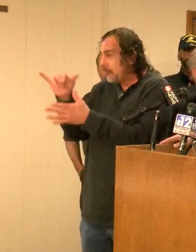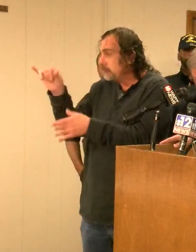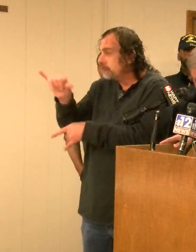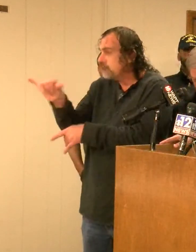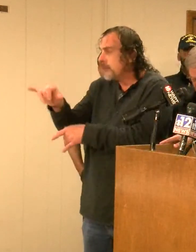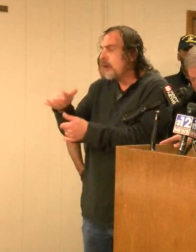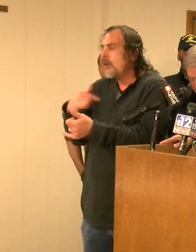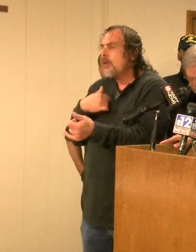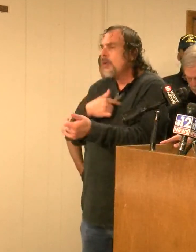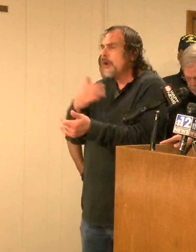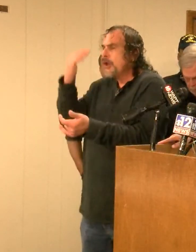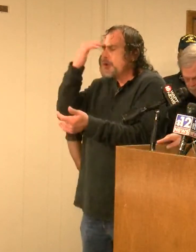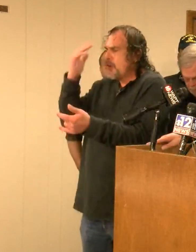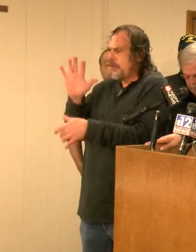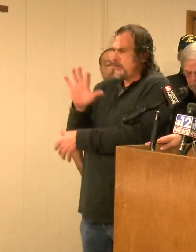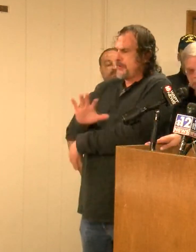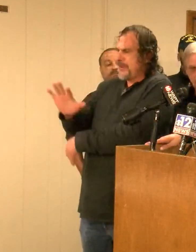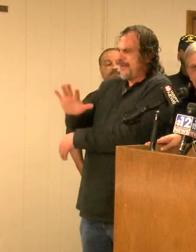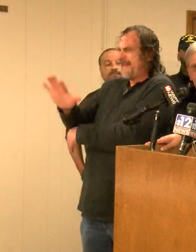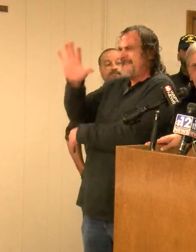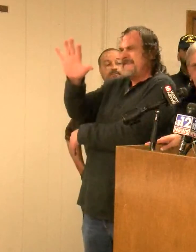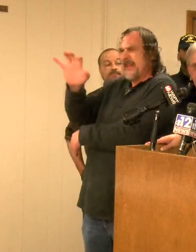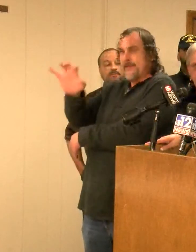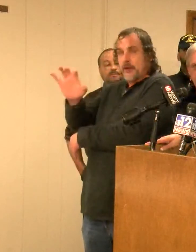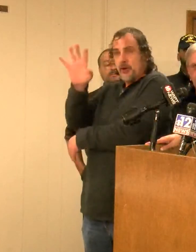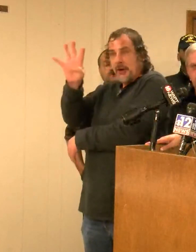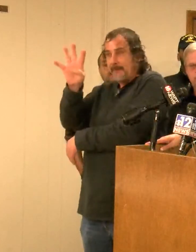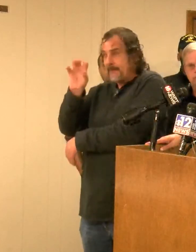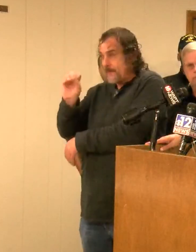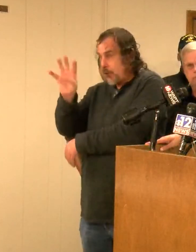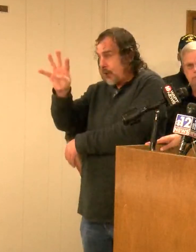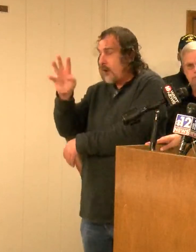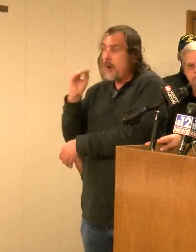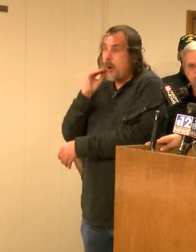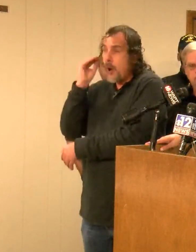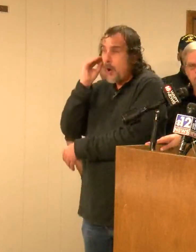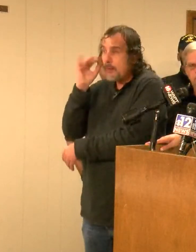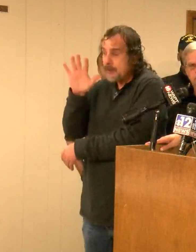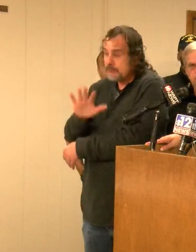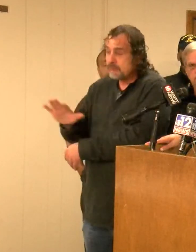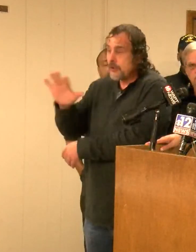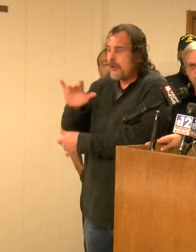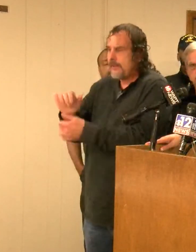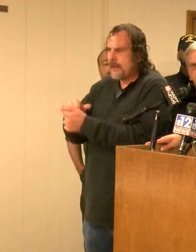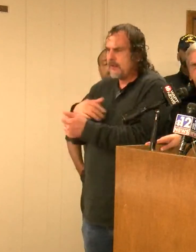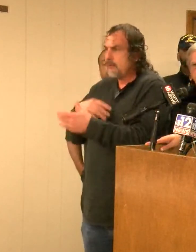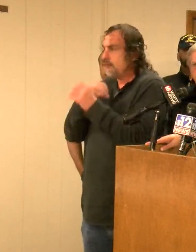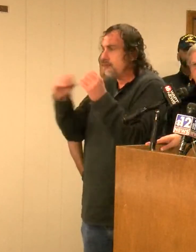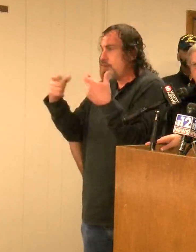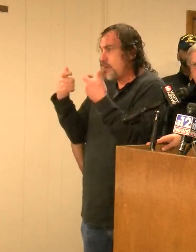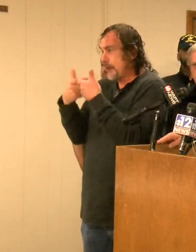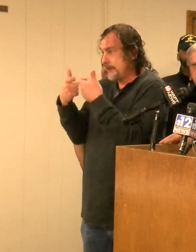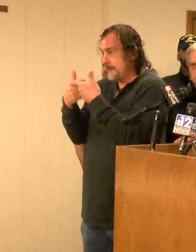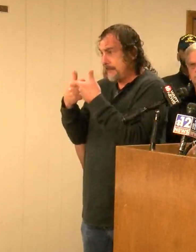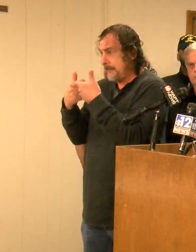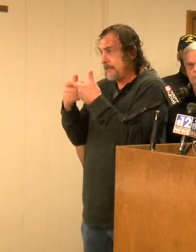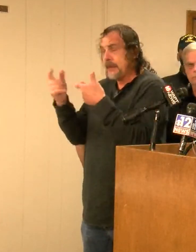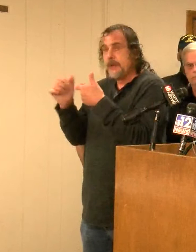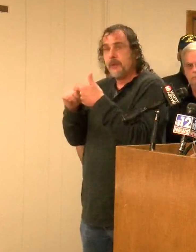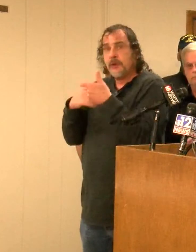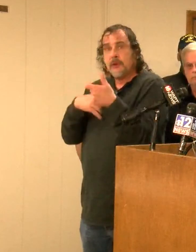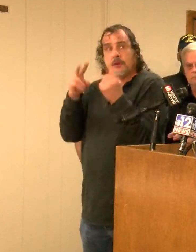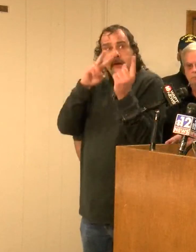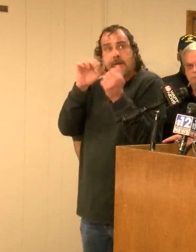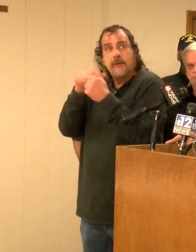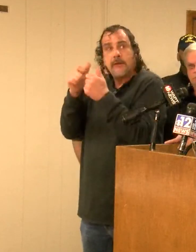know that there are approximately 504 homes in the city that are without power. Look for Entergy for more